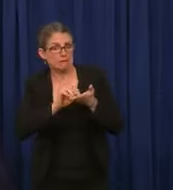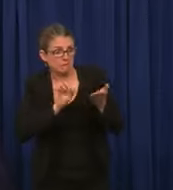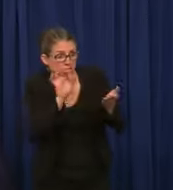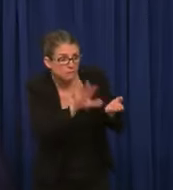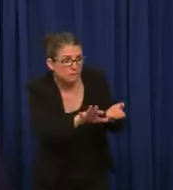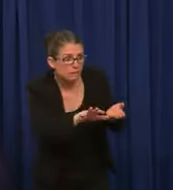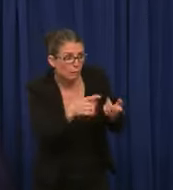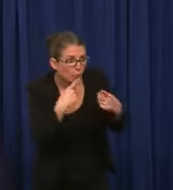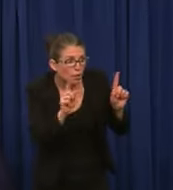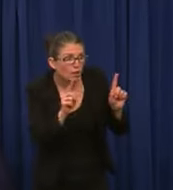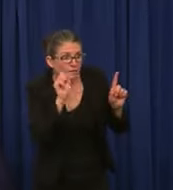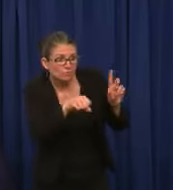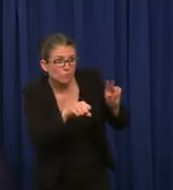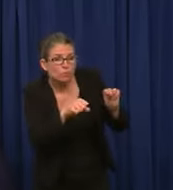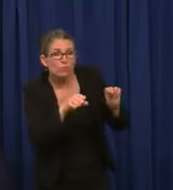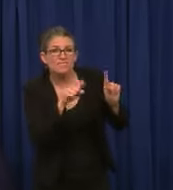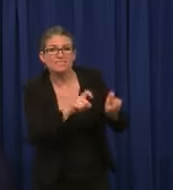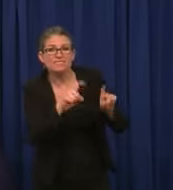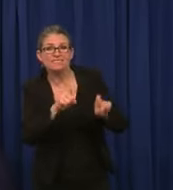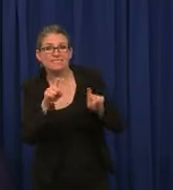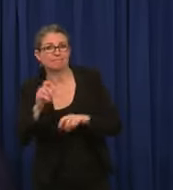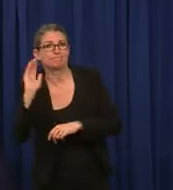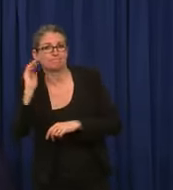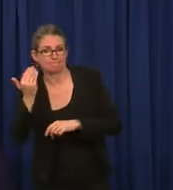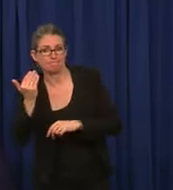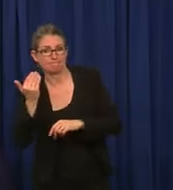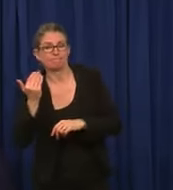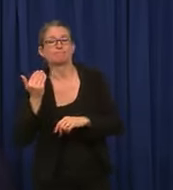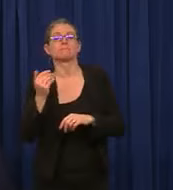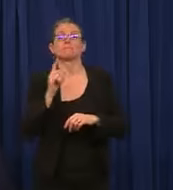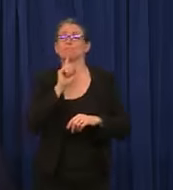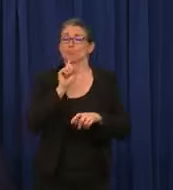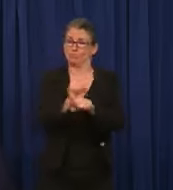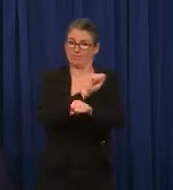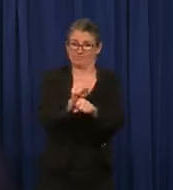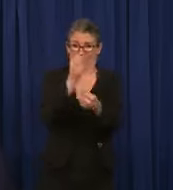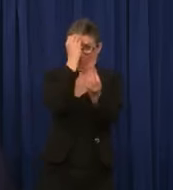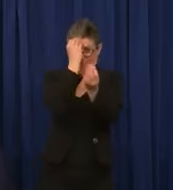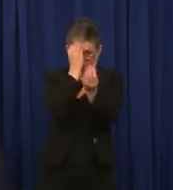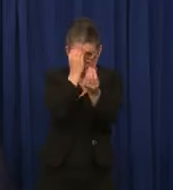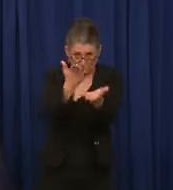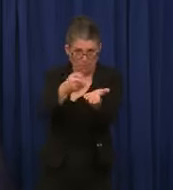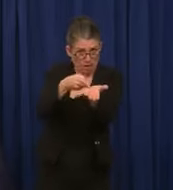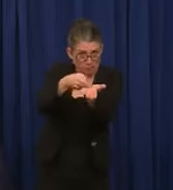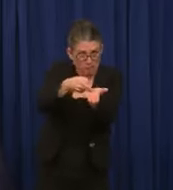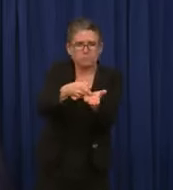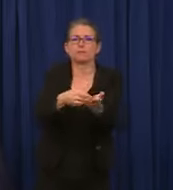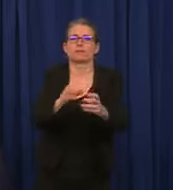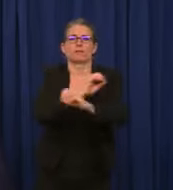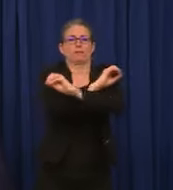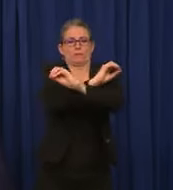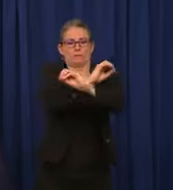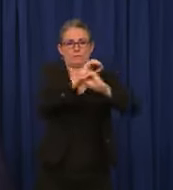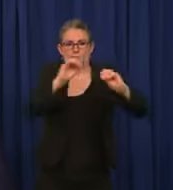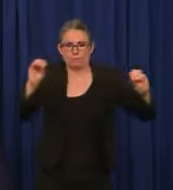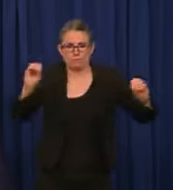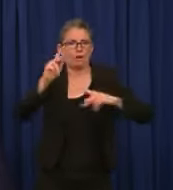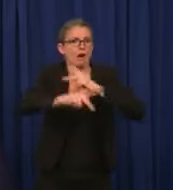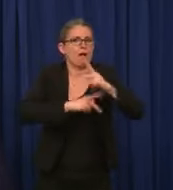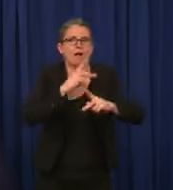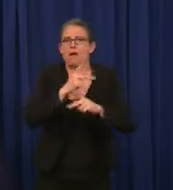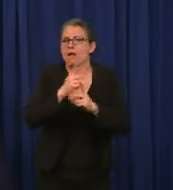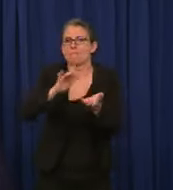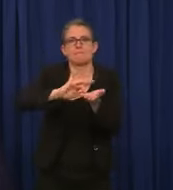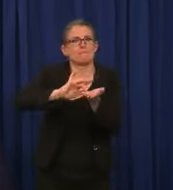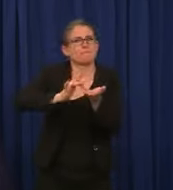single treatment that has been definitively shown with scientific standards of a double-blinded randomized trial